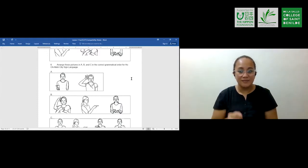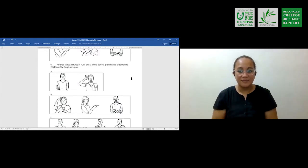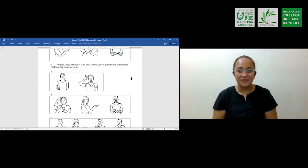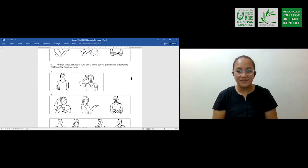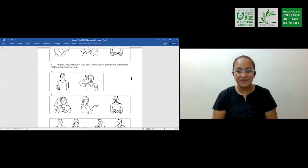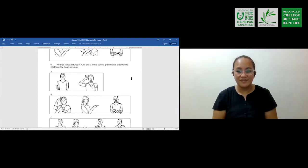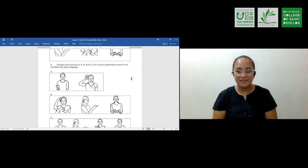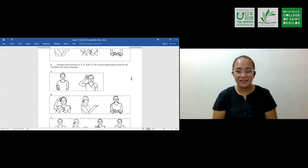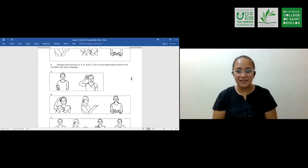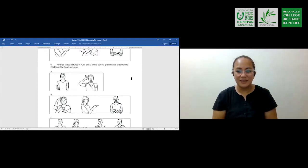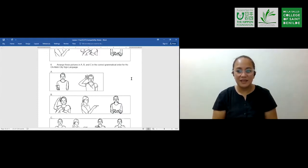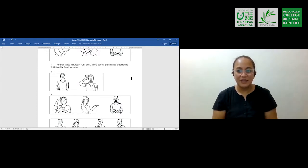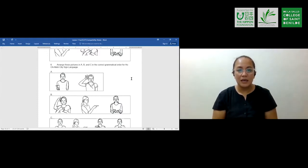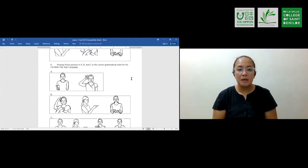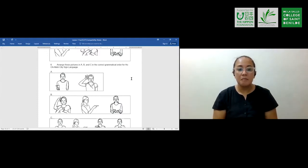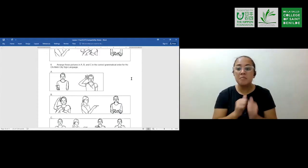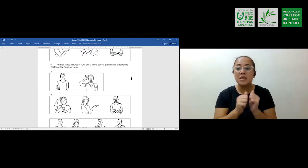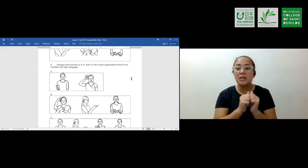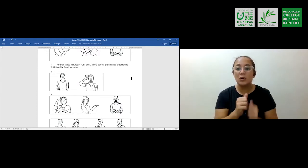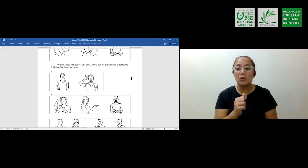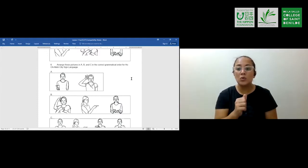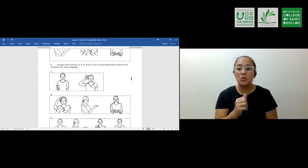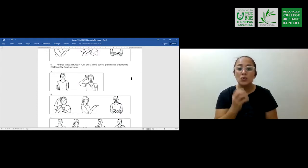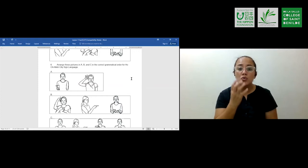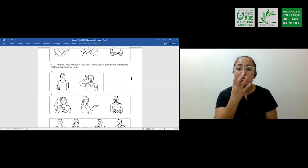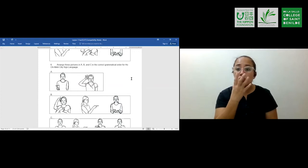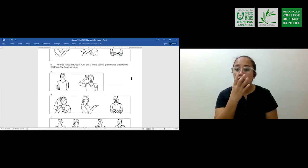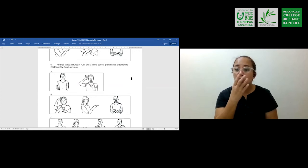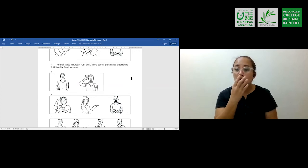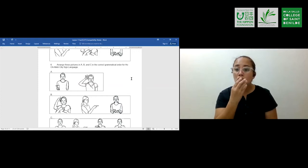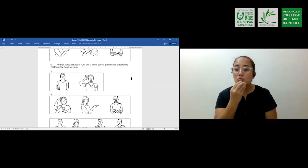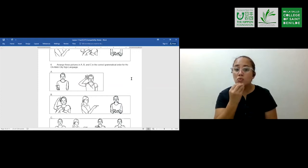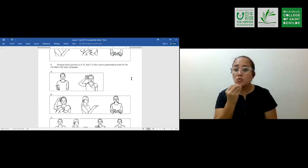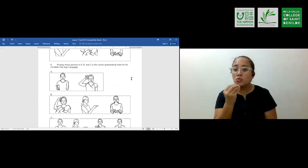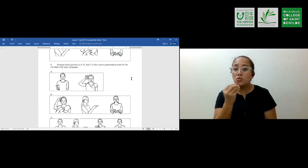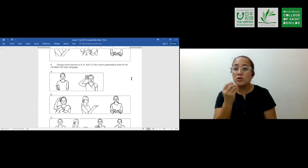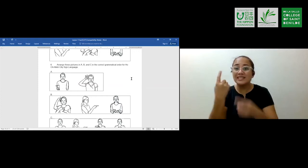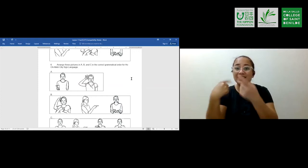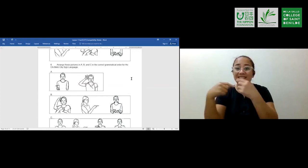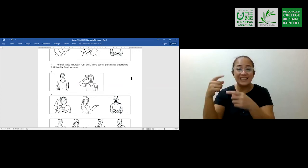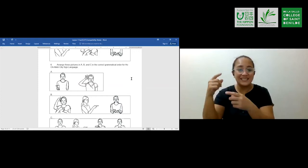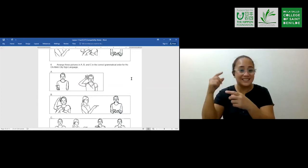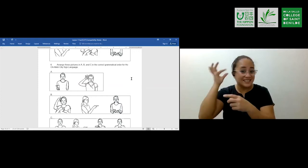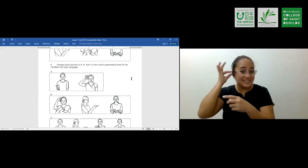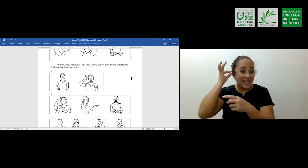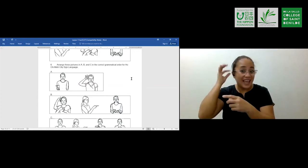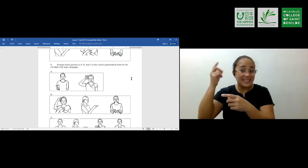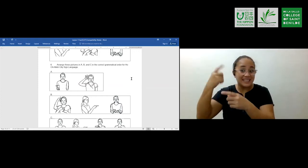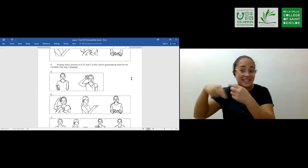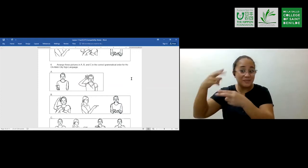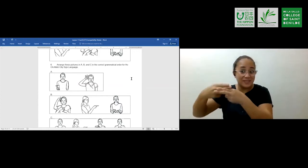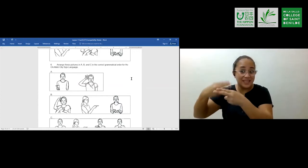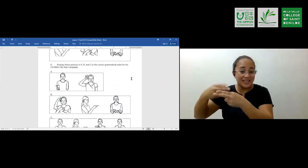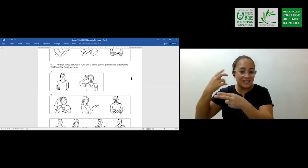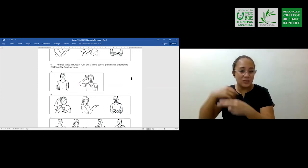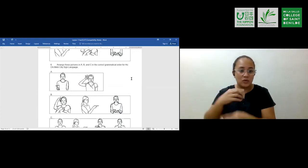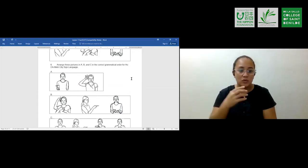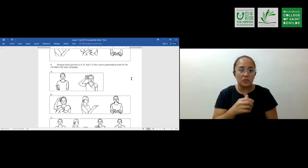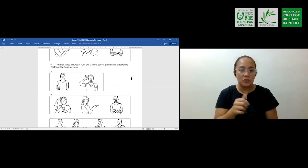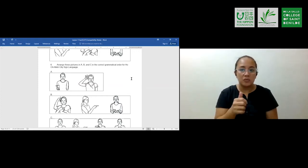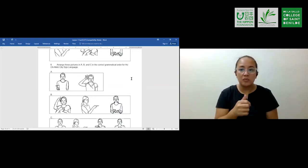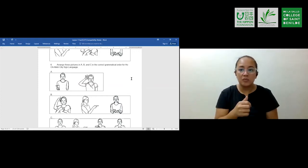now that literally means who is the person with this name sign, but in the grammar, it should be